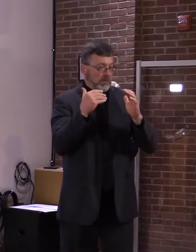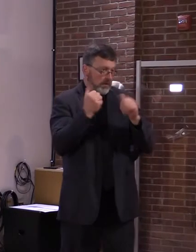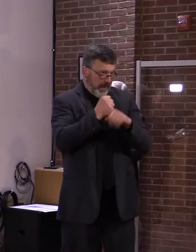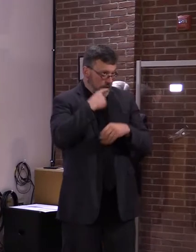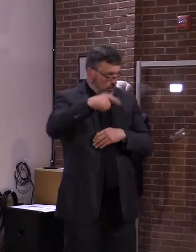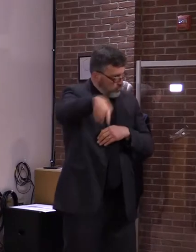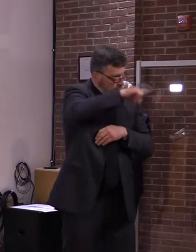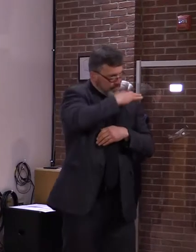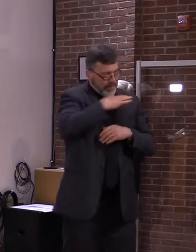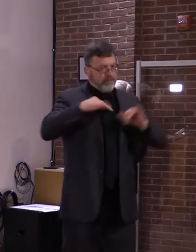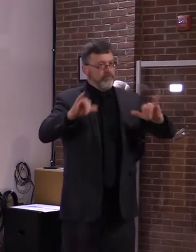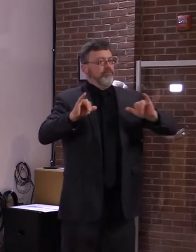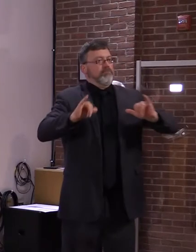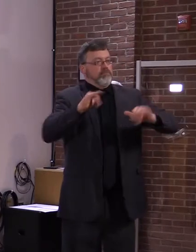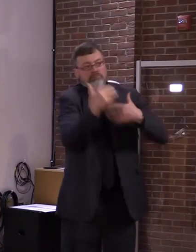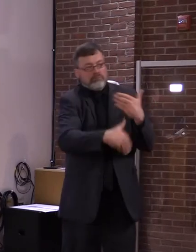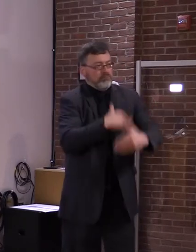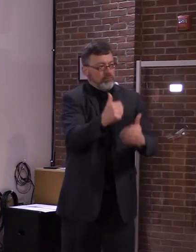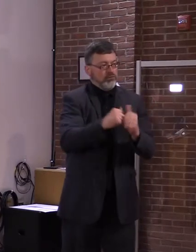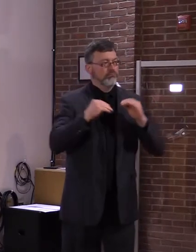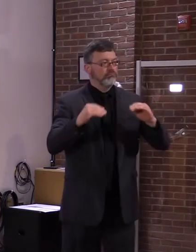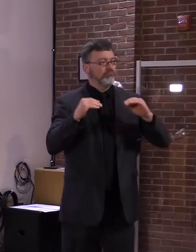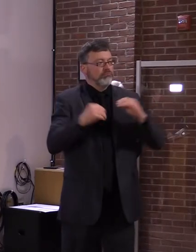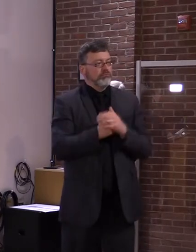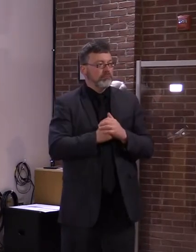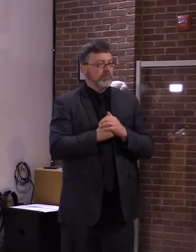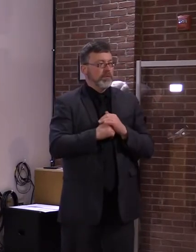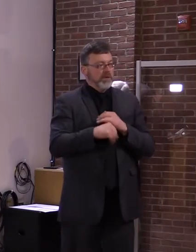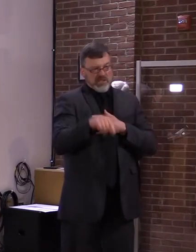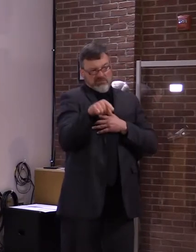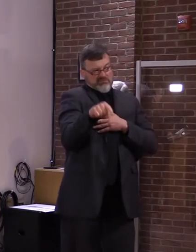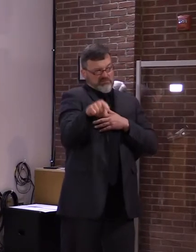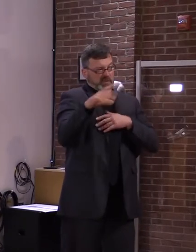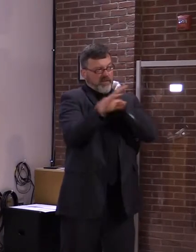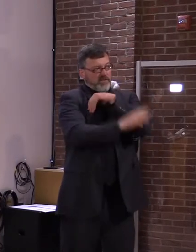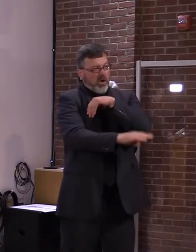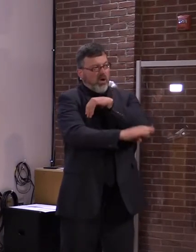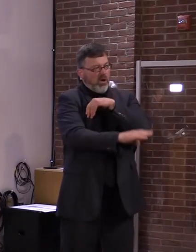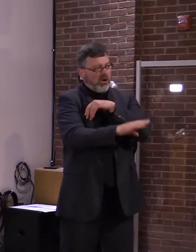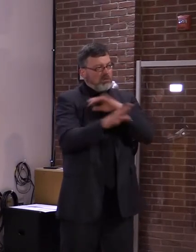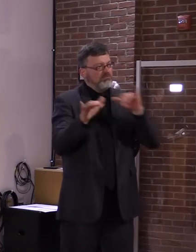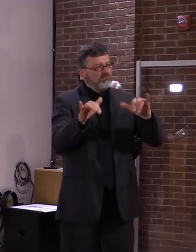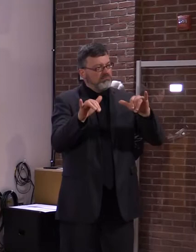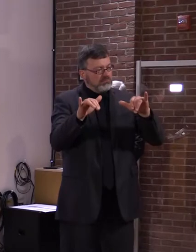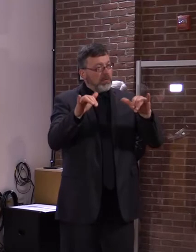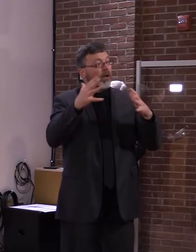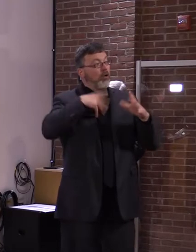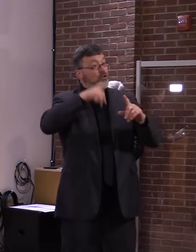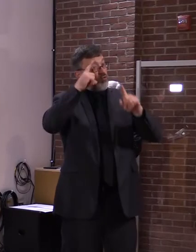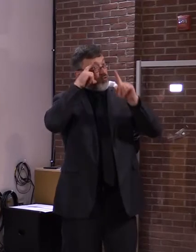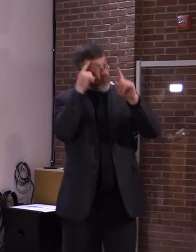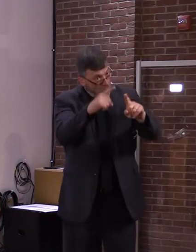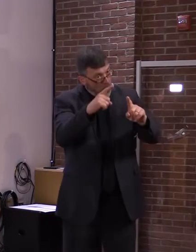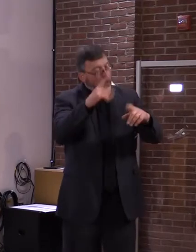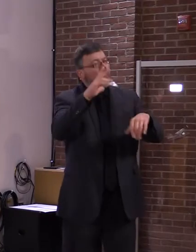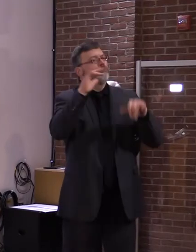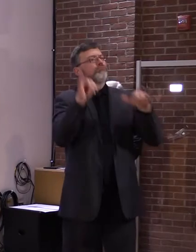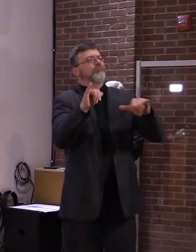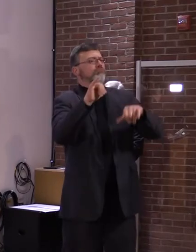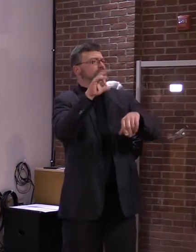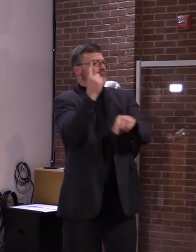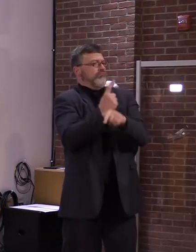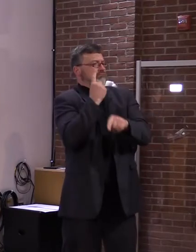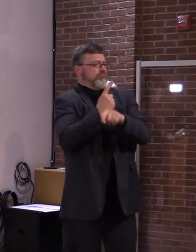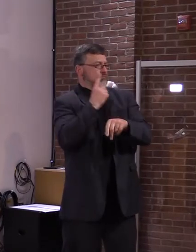such flexibility around attendance will not be provided. We'll use our normal regulations, which define attendance as students being